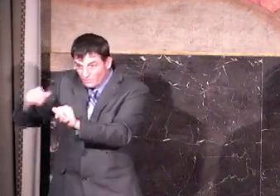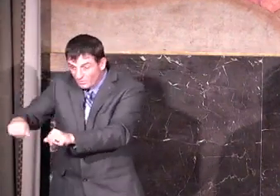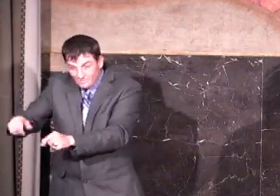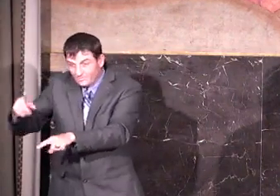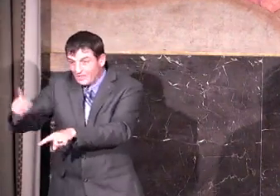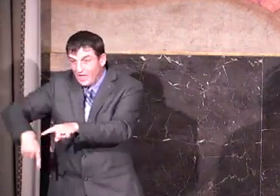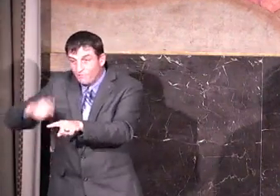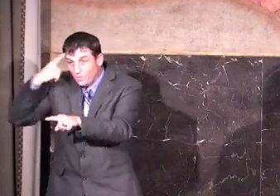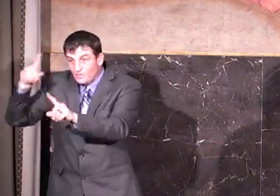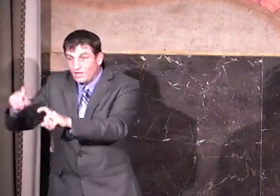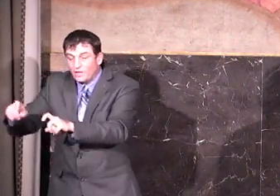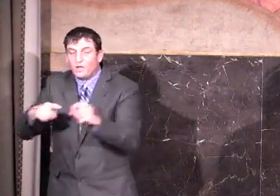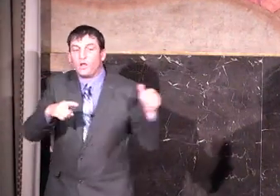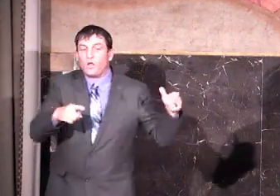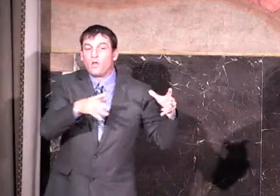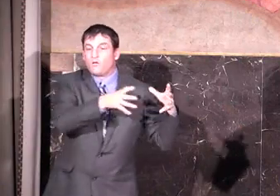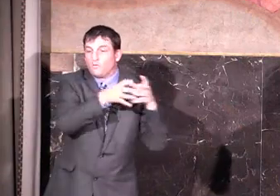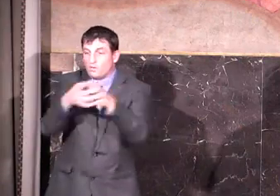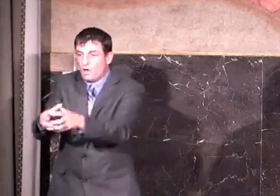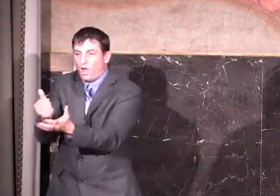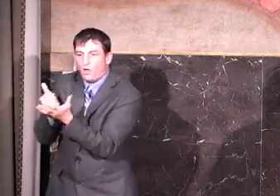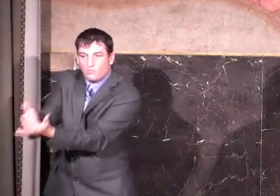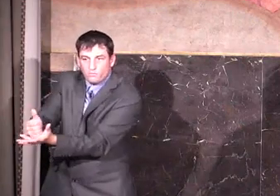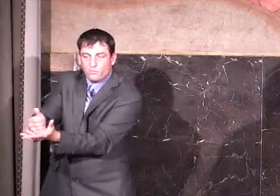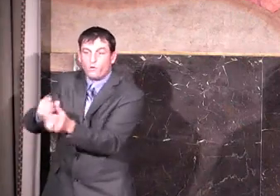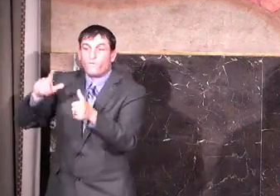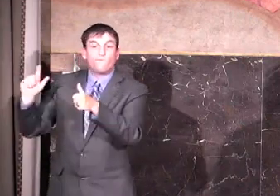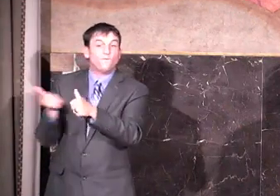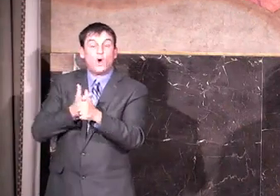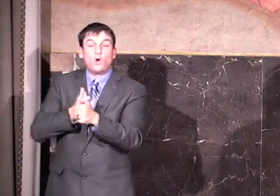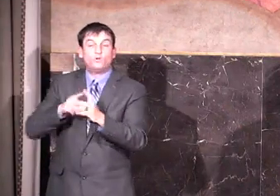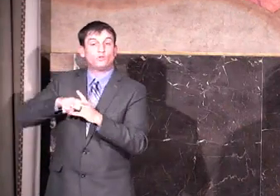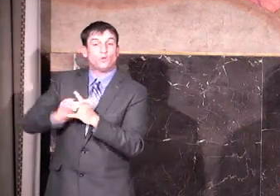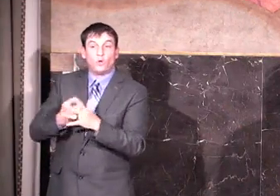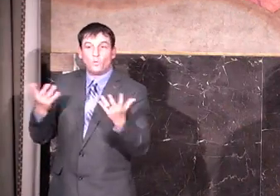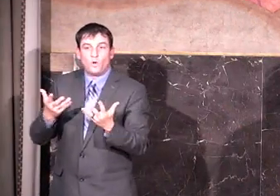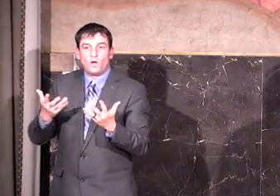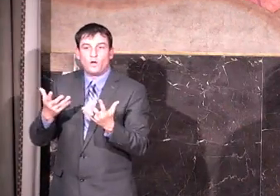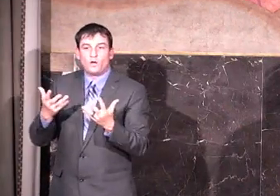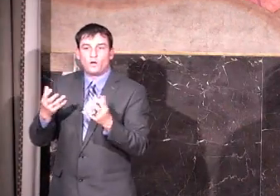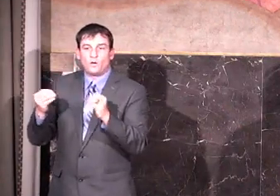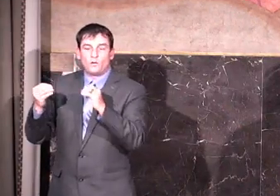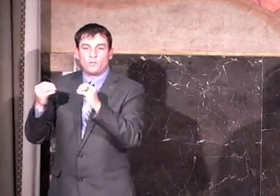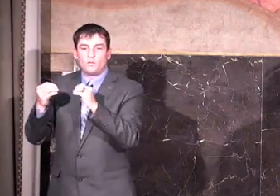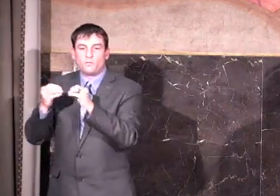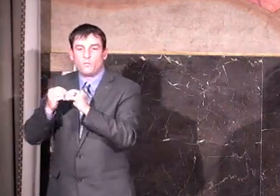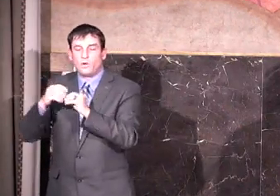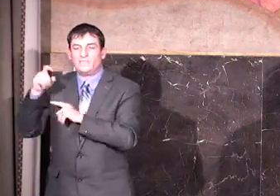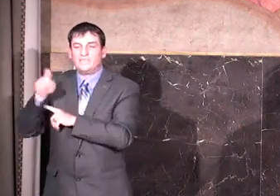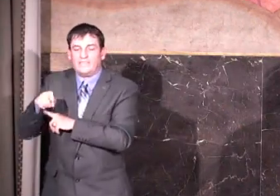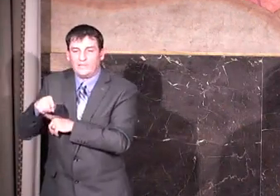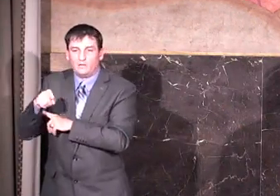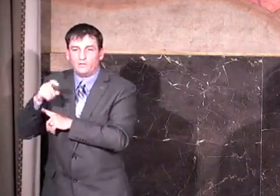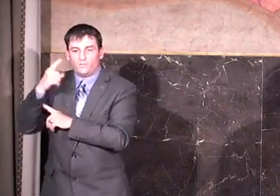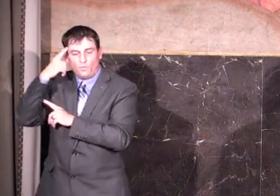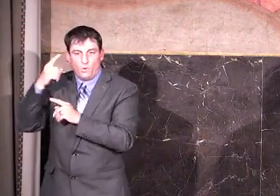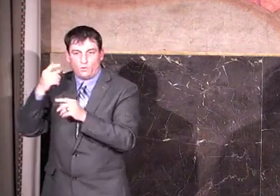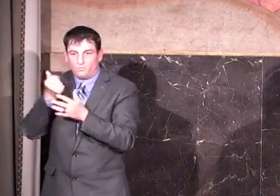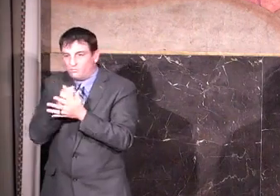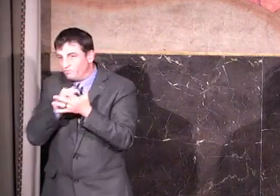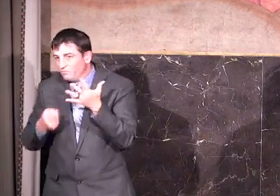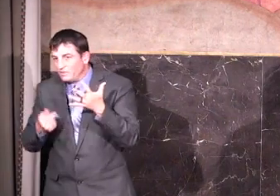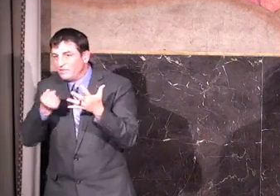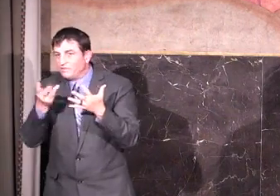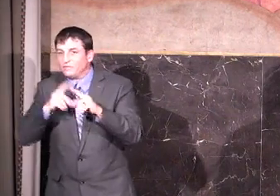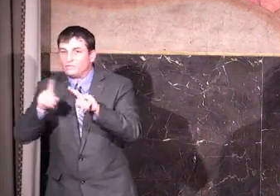do that in their facilities, starting first with facilities that have maybe the most clear need for a variety of different factors, and then